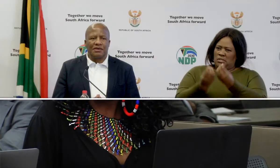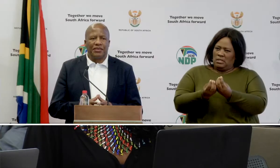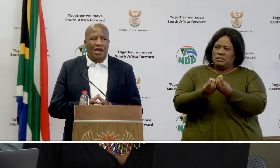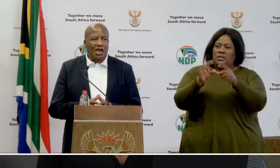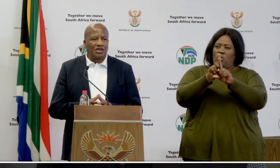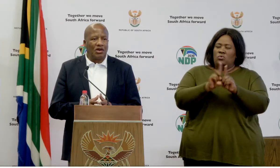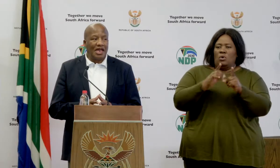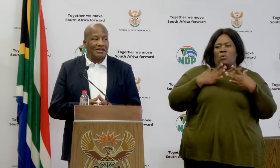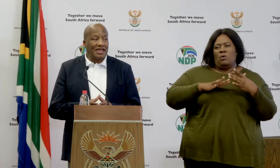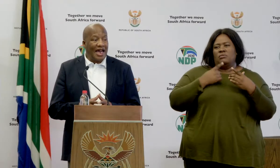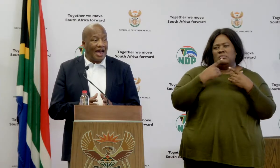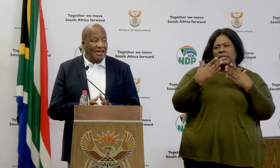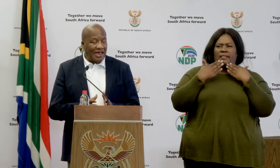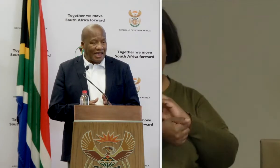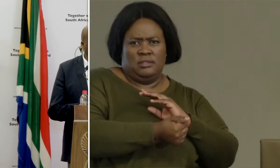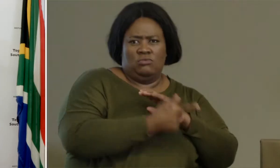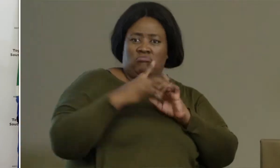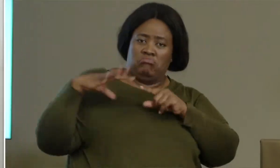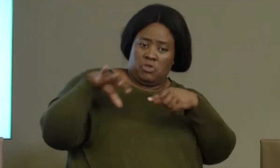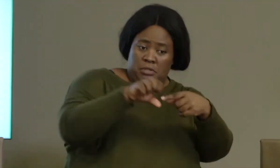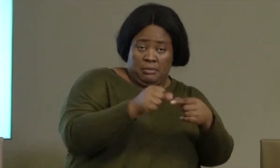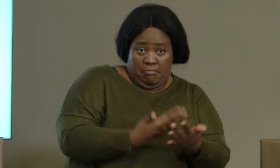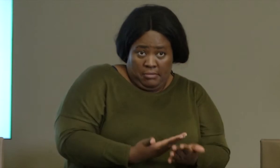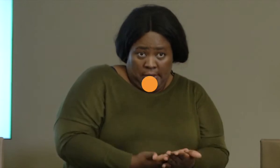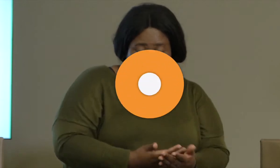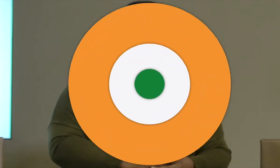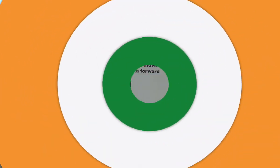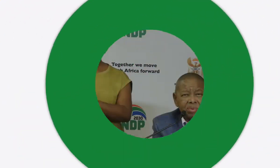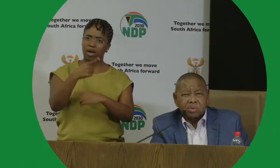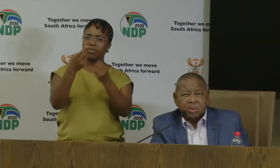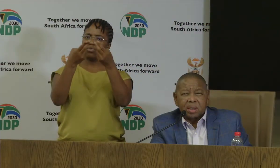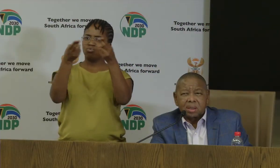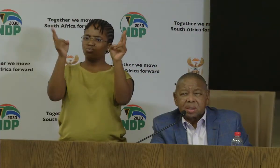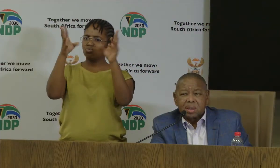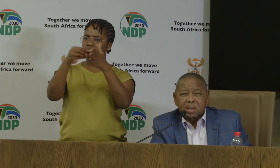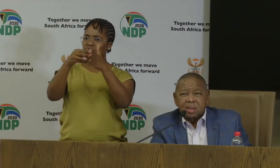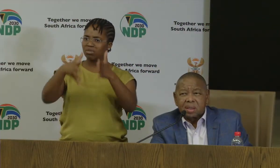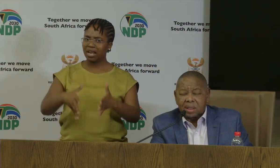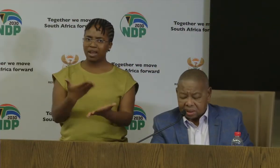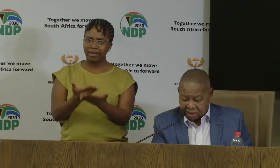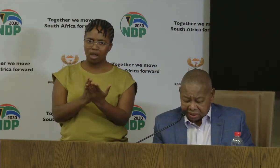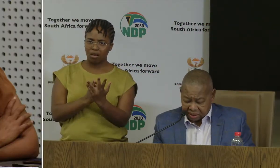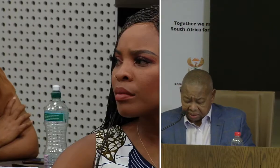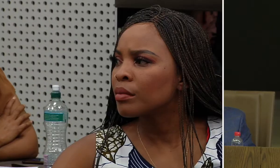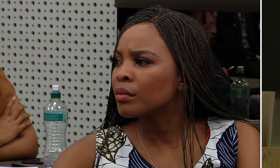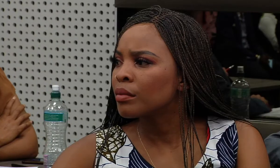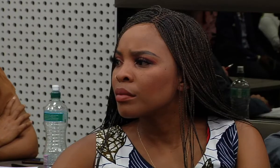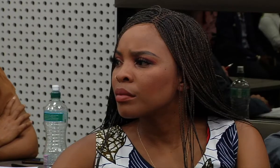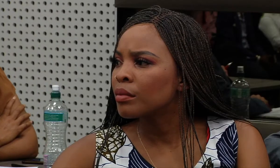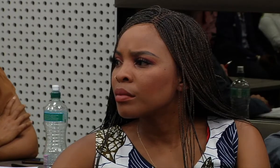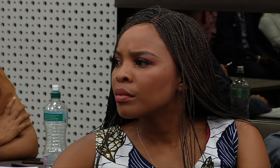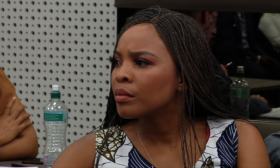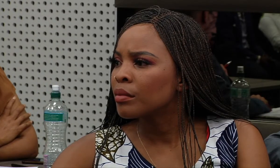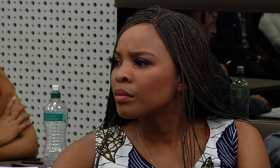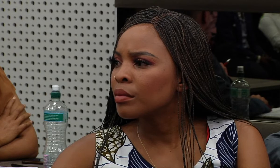of the population of the Republic and they must be committed to the principles of promoting economic transformation as